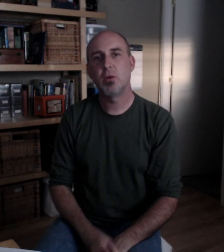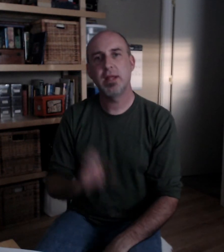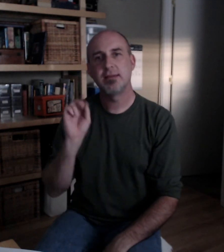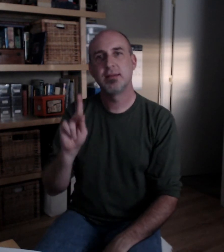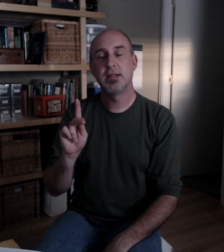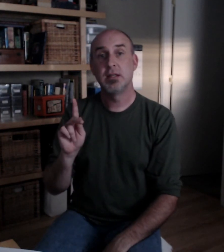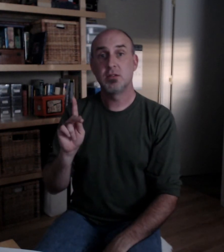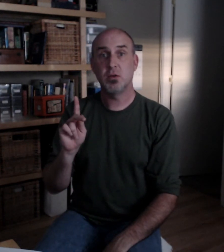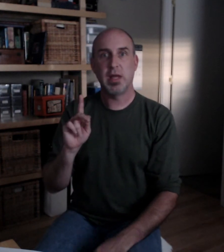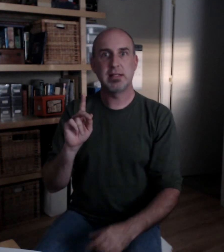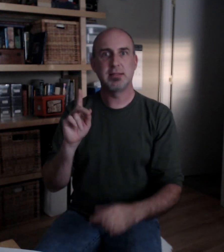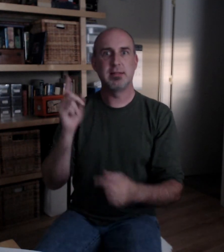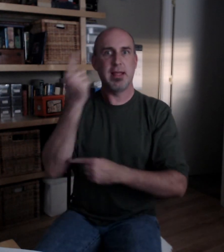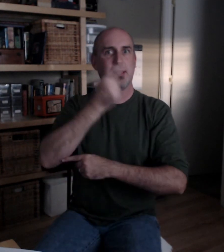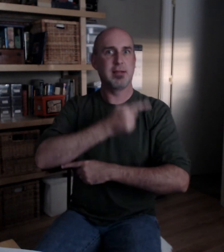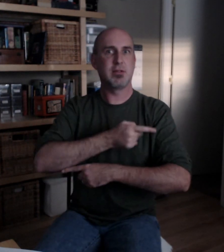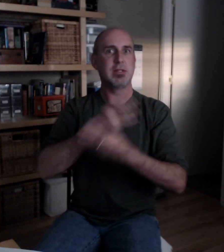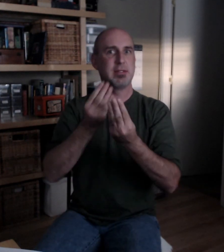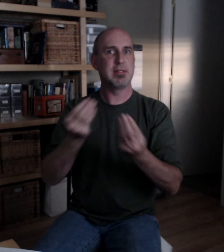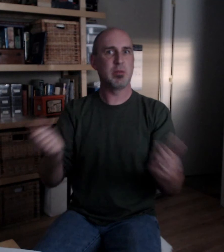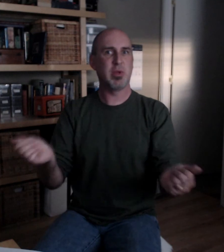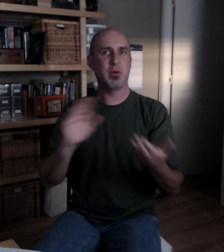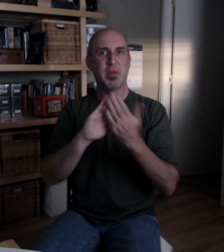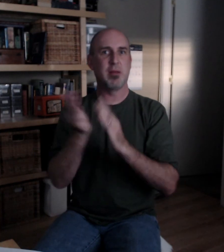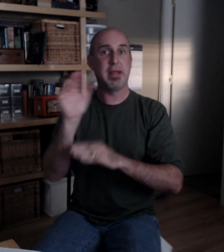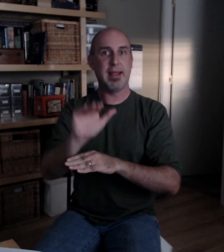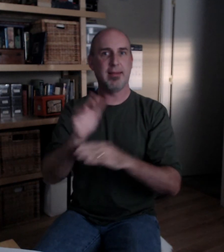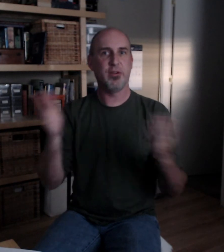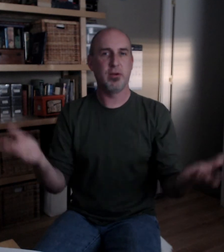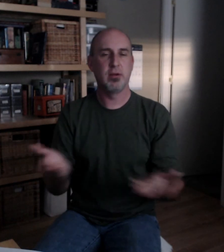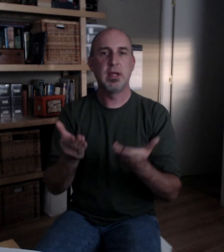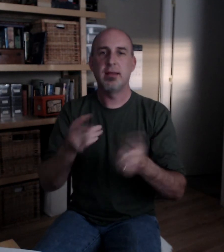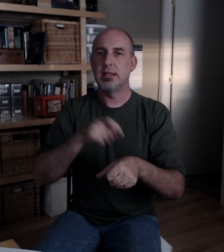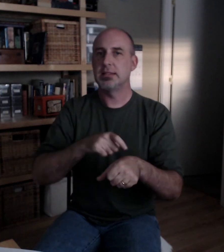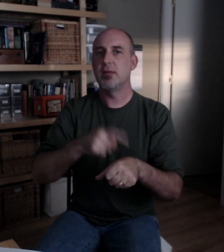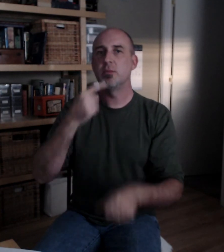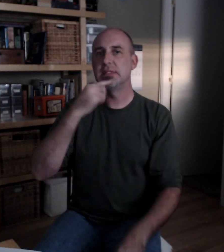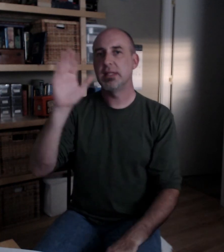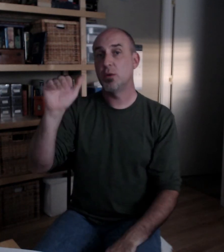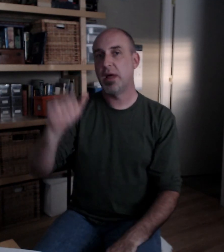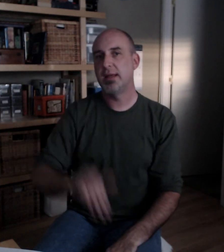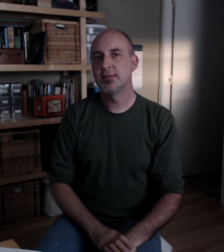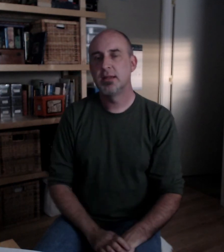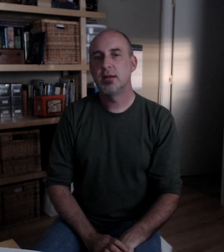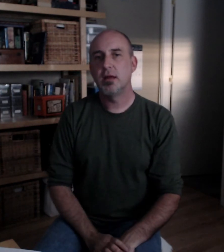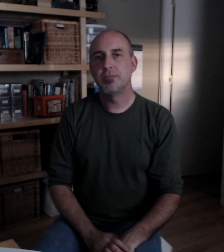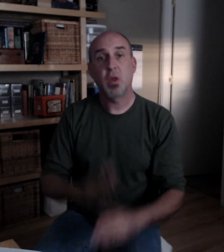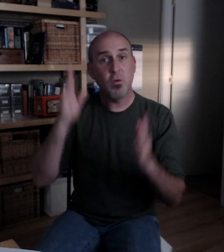right. So as day is starting to disappear and become night here, I think it's time for me to say goodbye. Hopefully